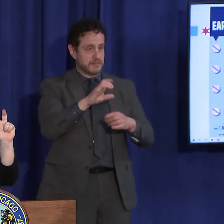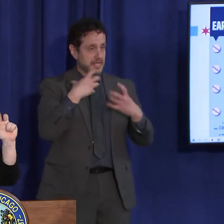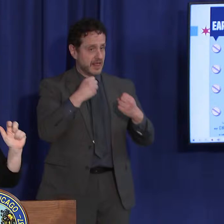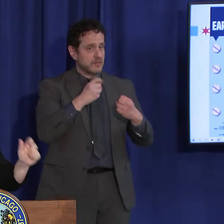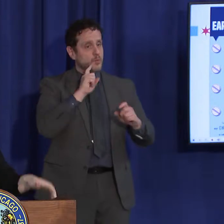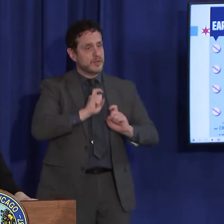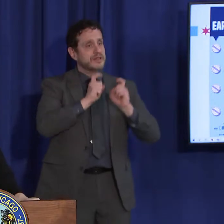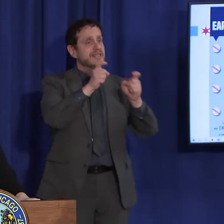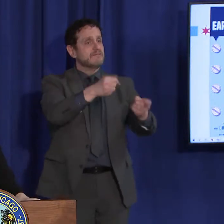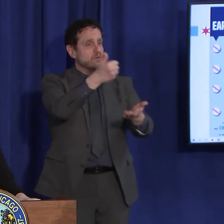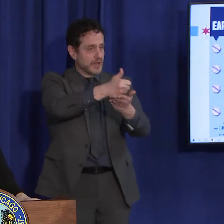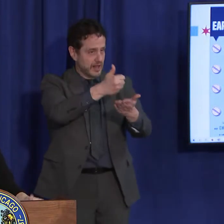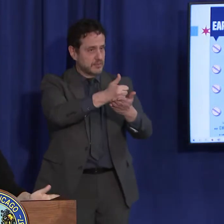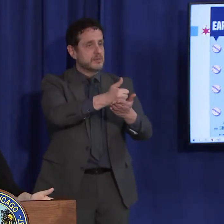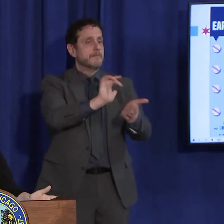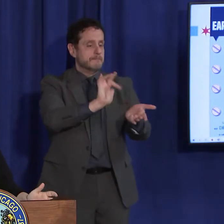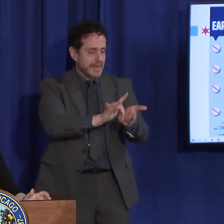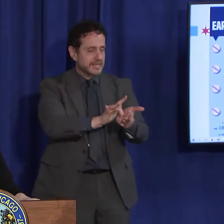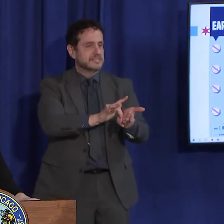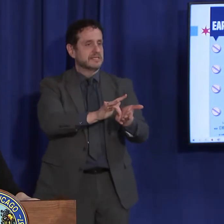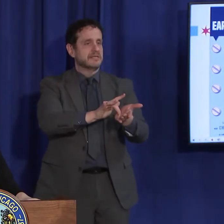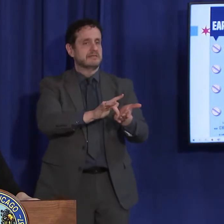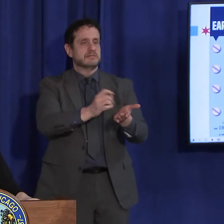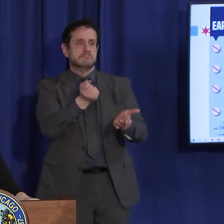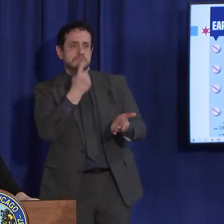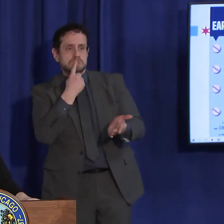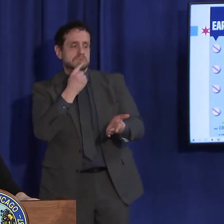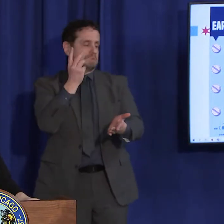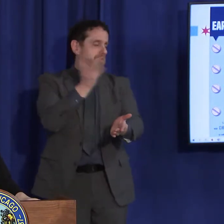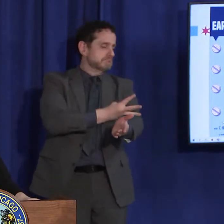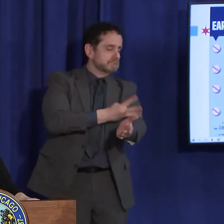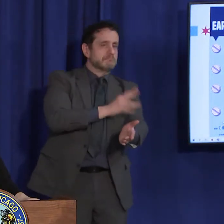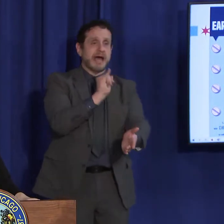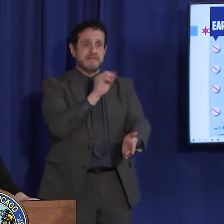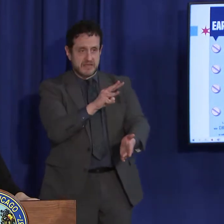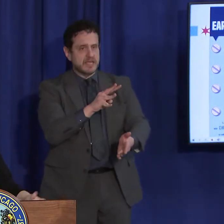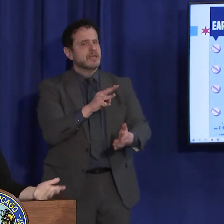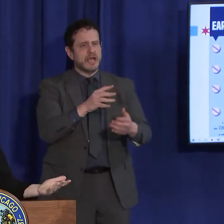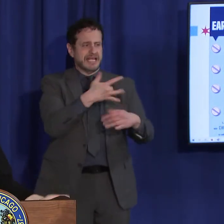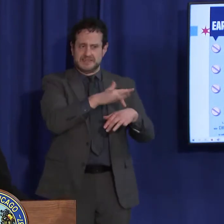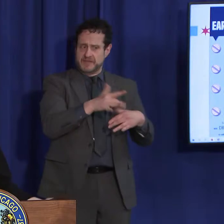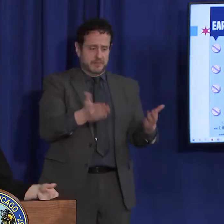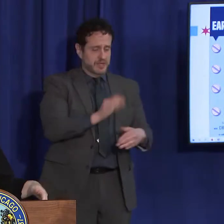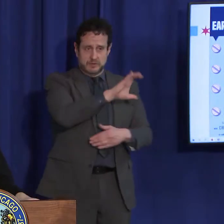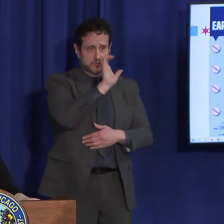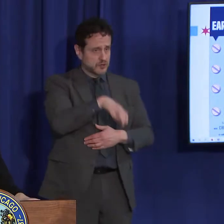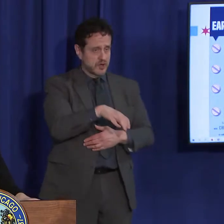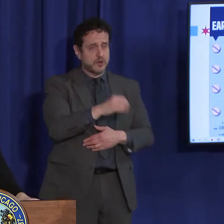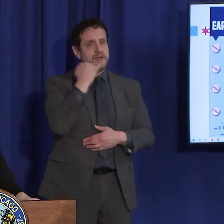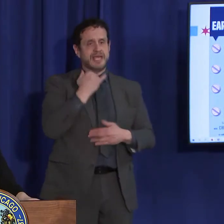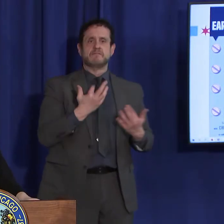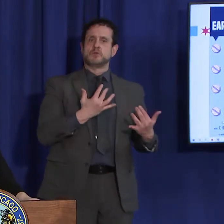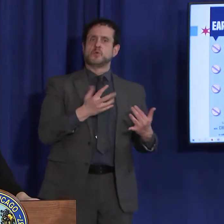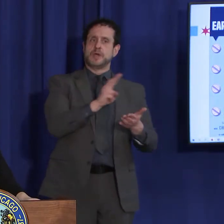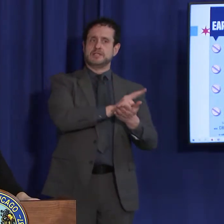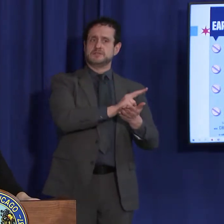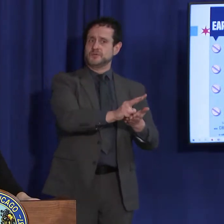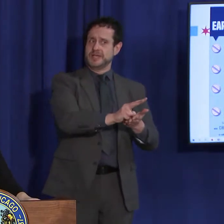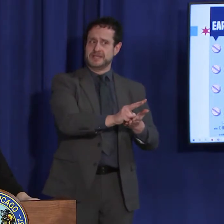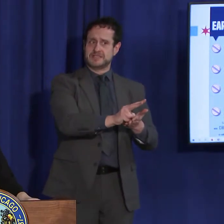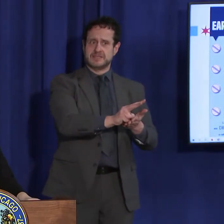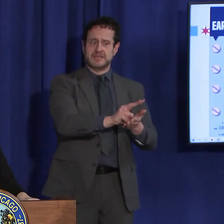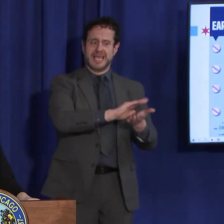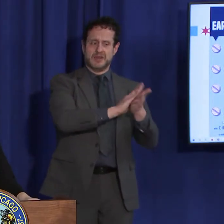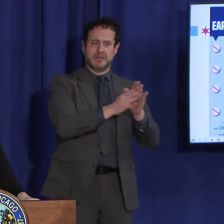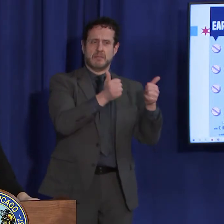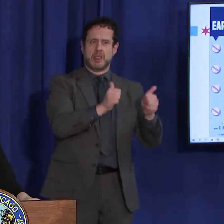your healthcare provider, to get one. So they're available in Chicago, and we need people to call because it's too late if you wait 2 weeks and you're not doing